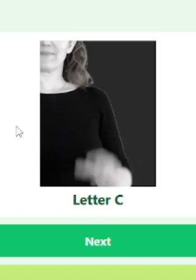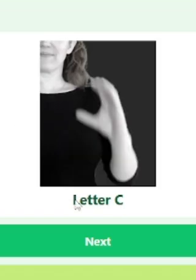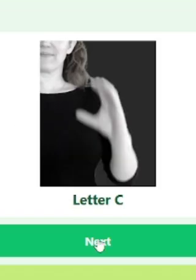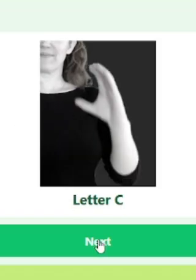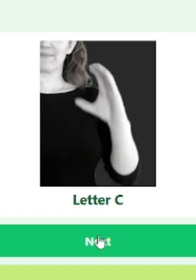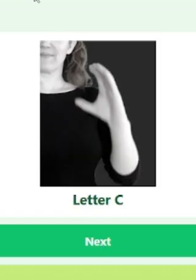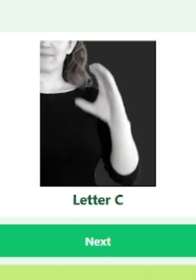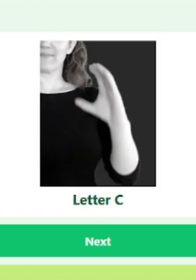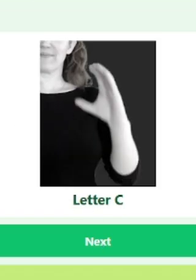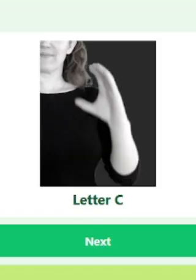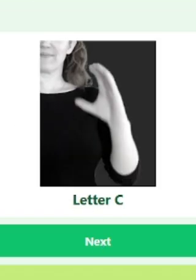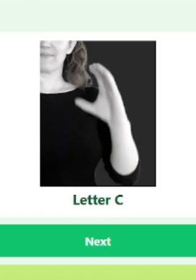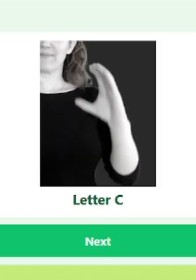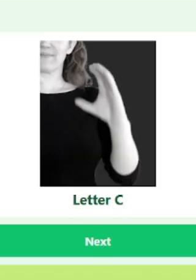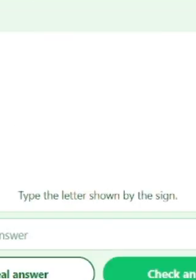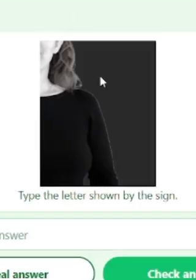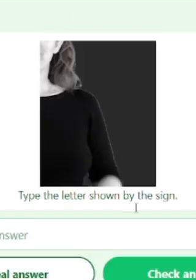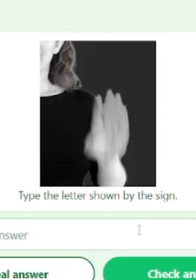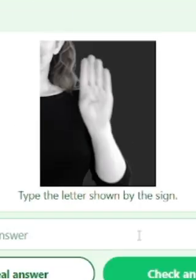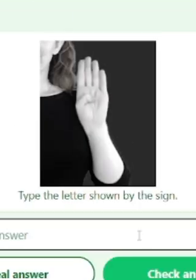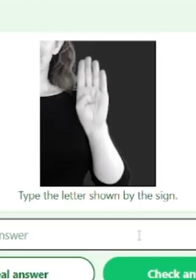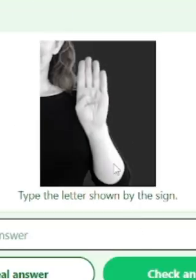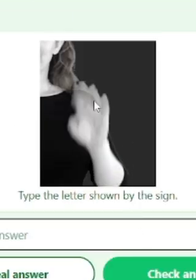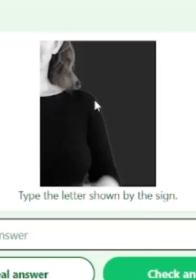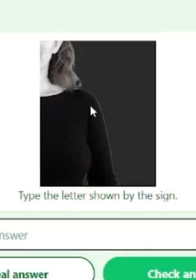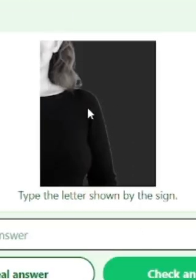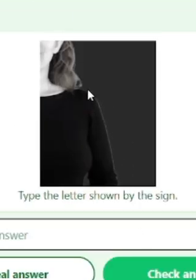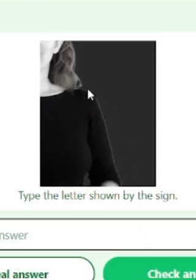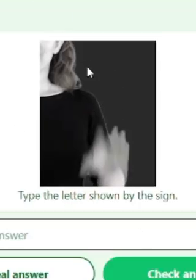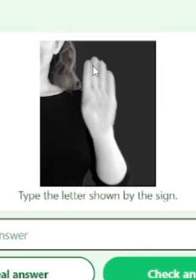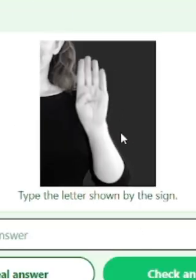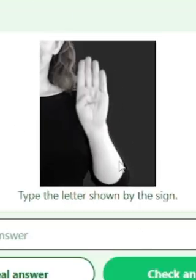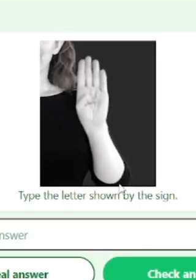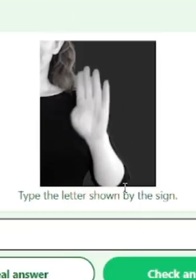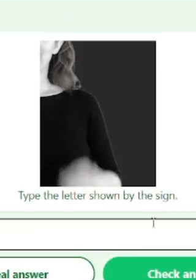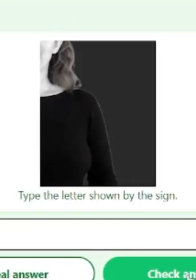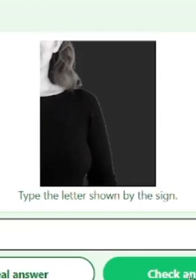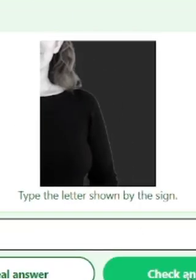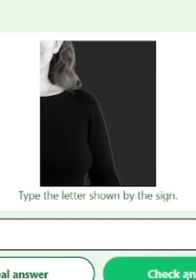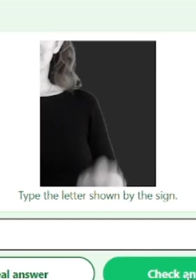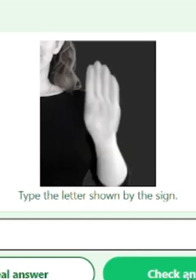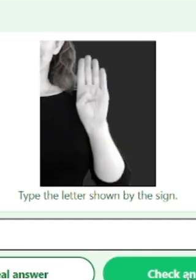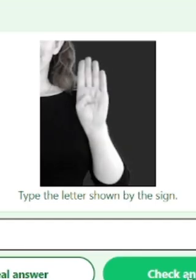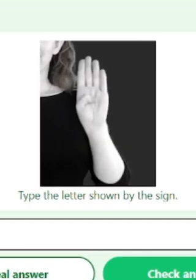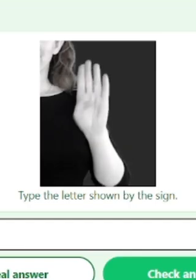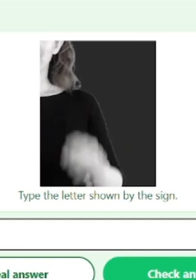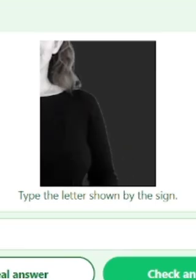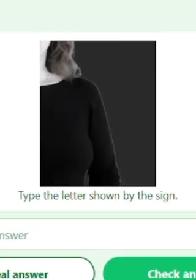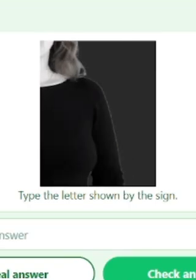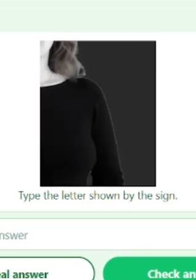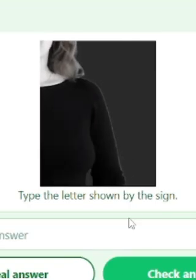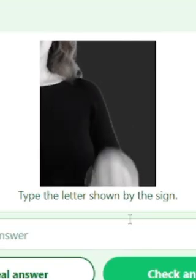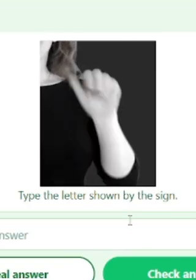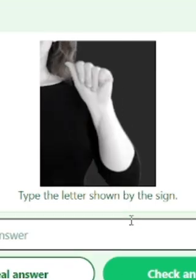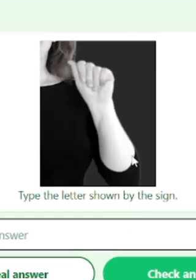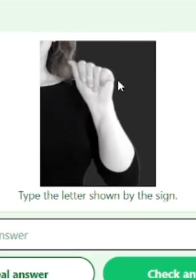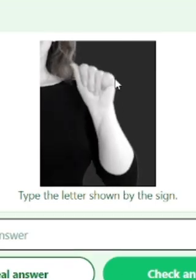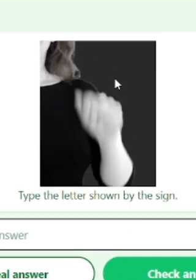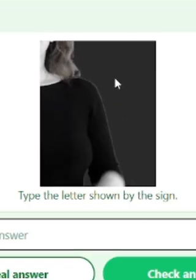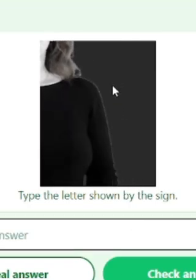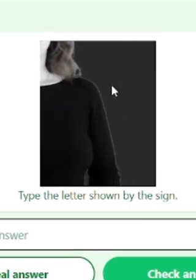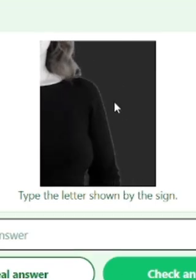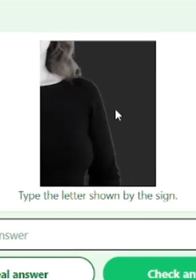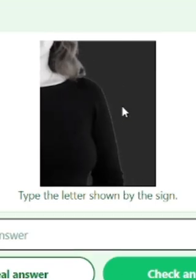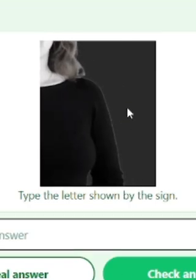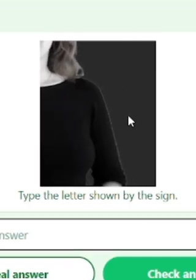learn through the teach letters, and I would go over here, see this is B. So I'll check my answer. I was right. This goes on